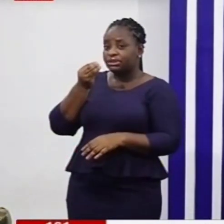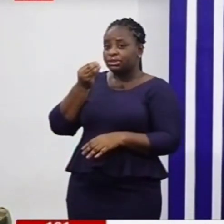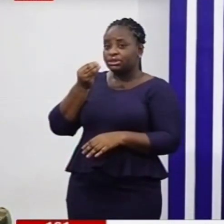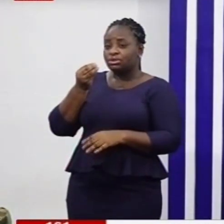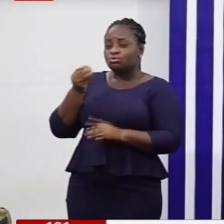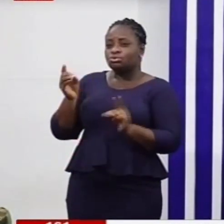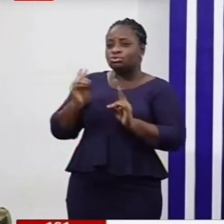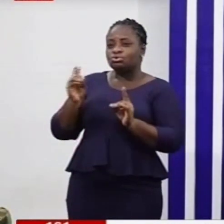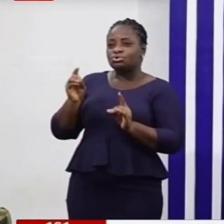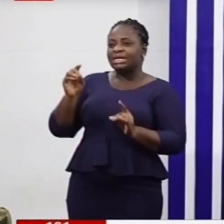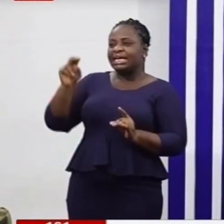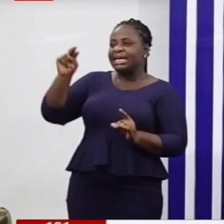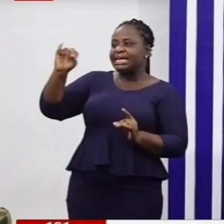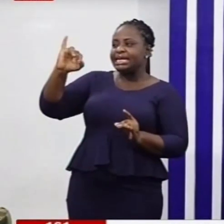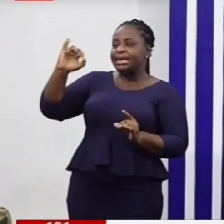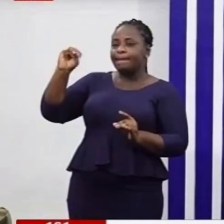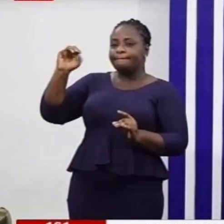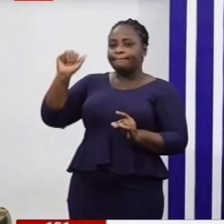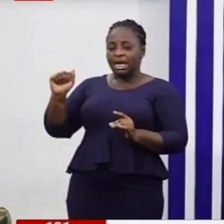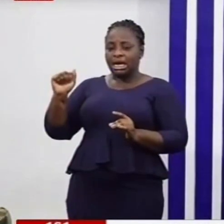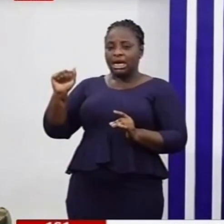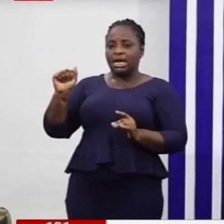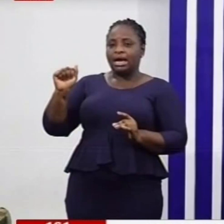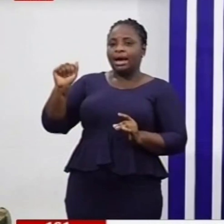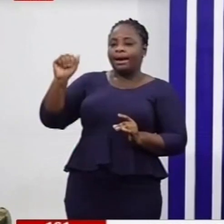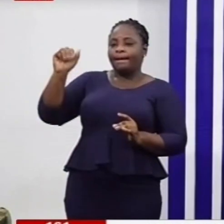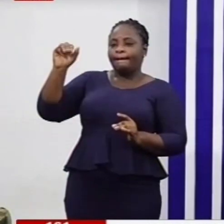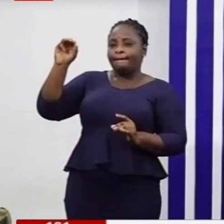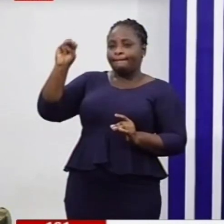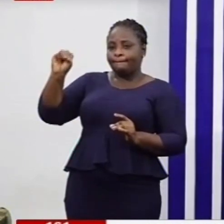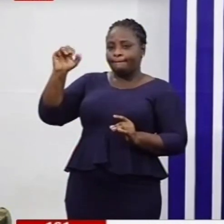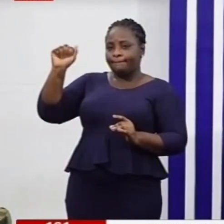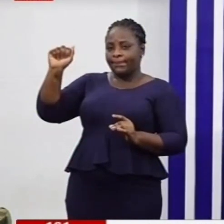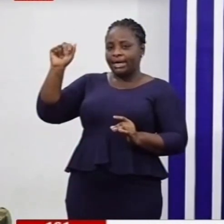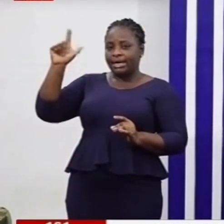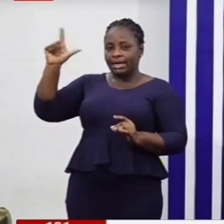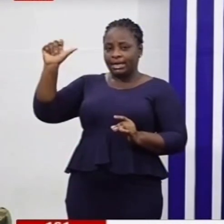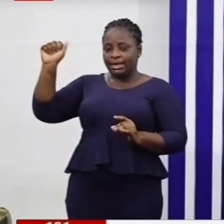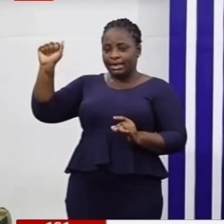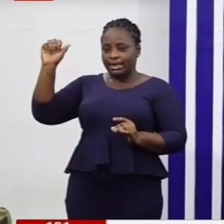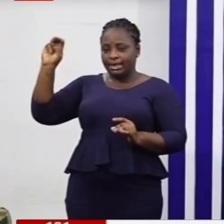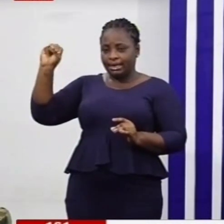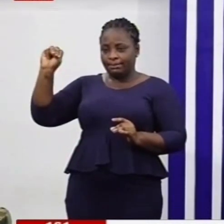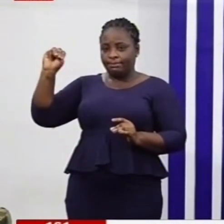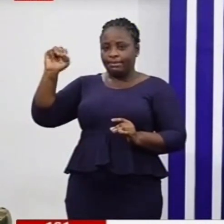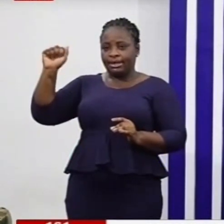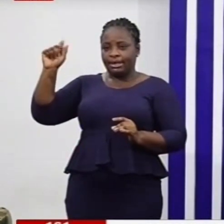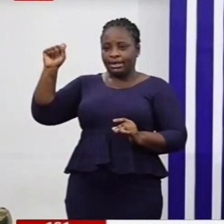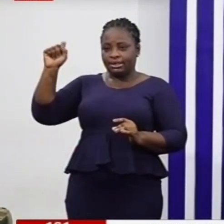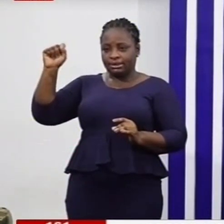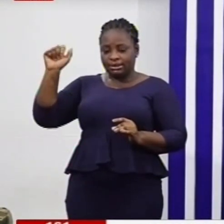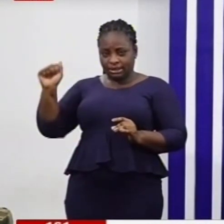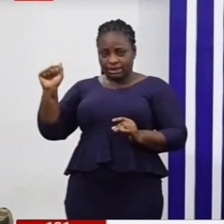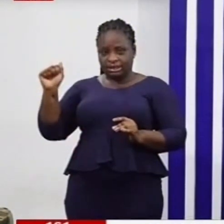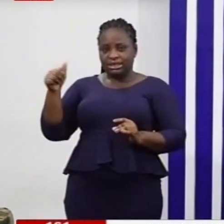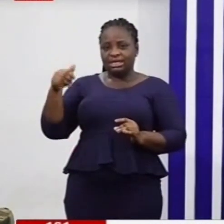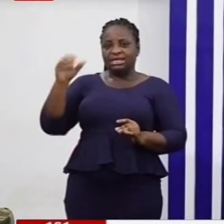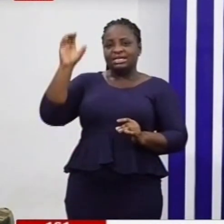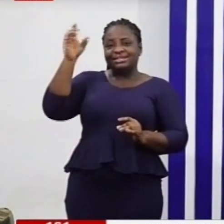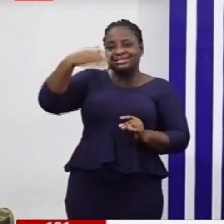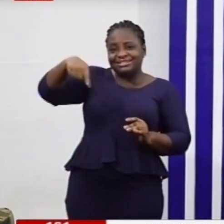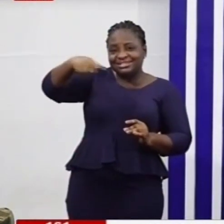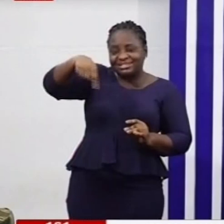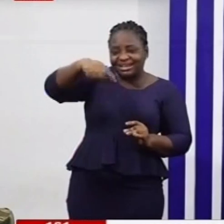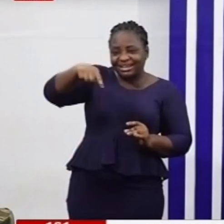Nima, CMB, Malamata Market, Agbogloshi, Tema Station, because some of them live there. So we are doing the Circle, Tiptoe Lane, Pig